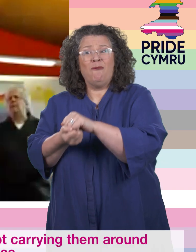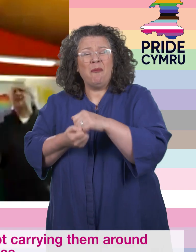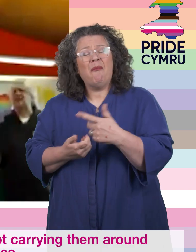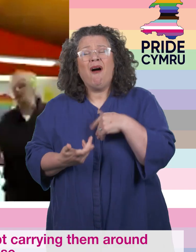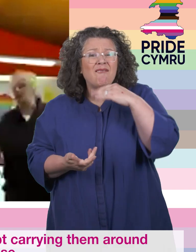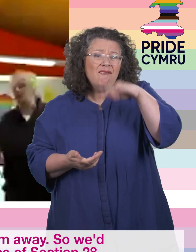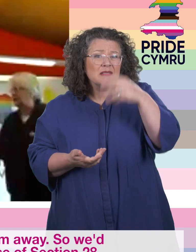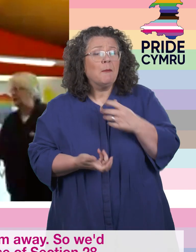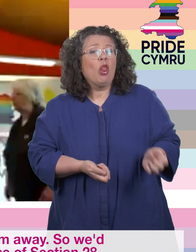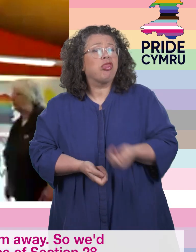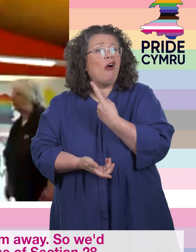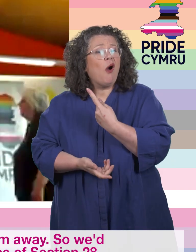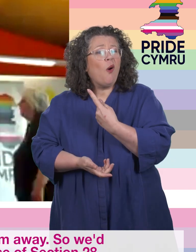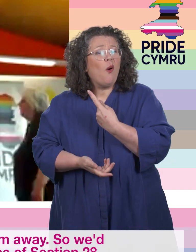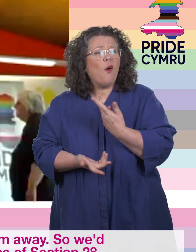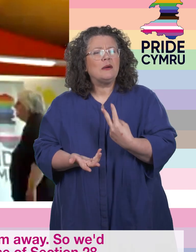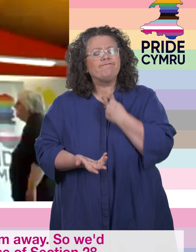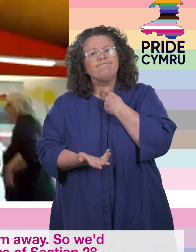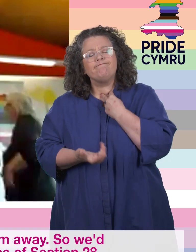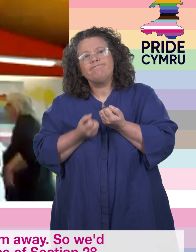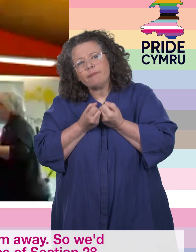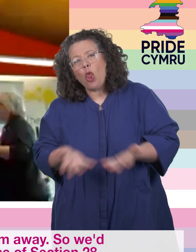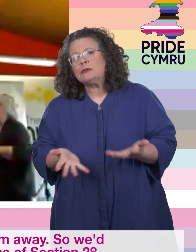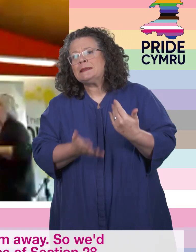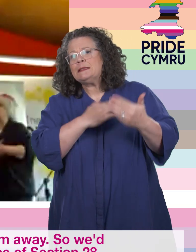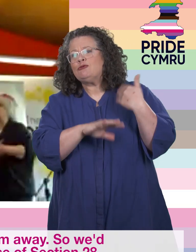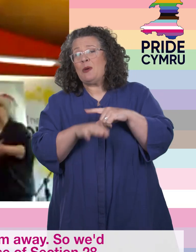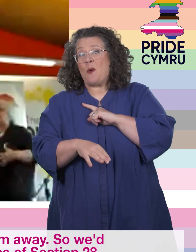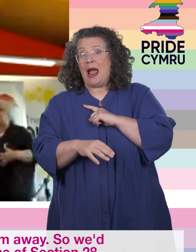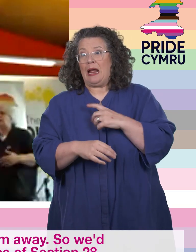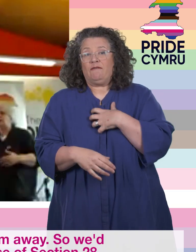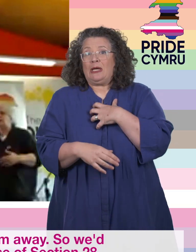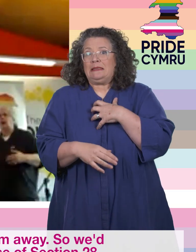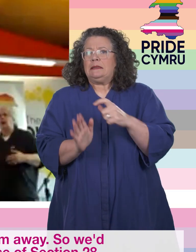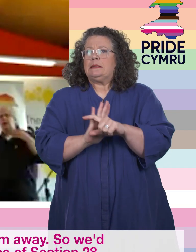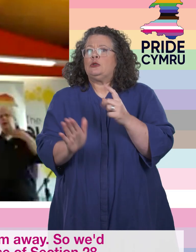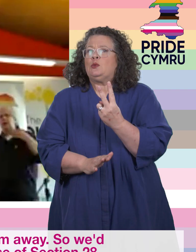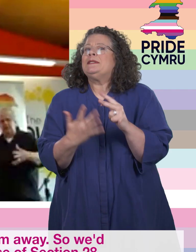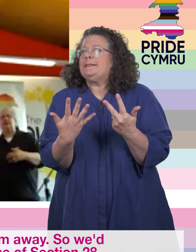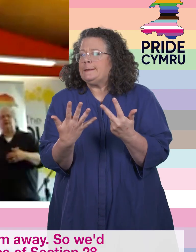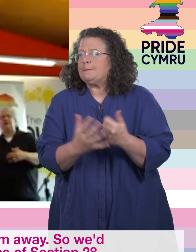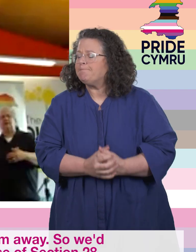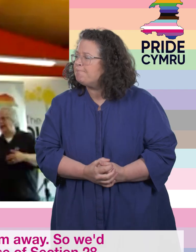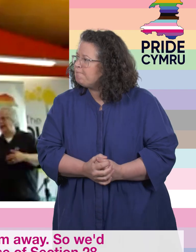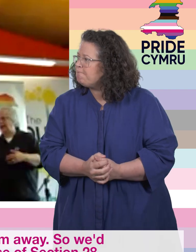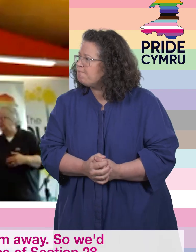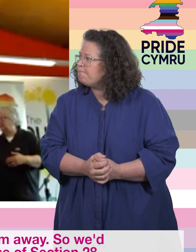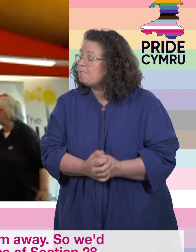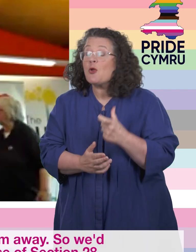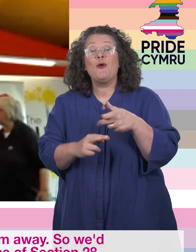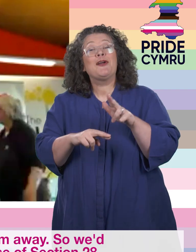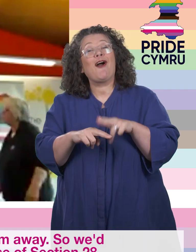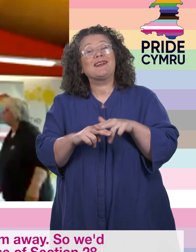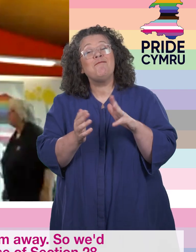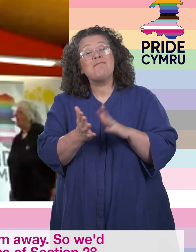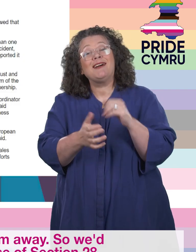around from house to house. So eventually we just threw them away. So we've lost a lot of our history because of Section 28.